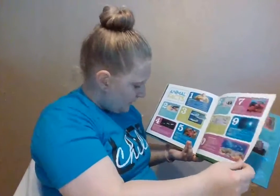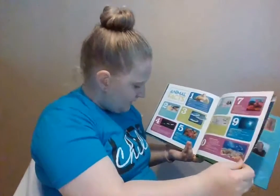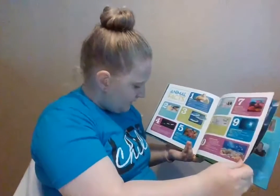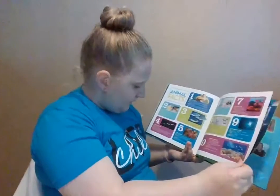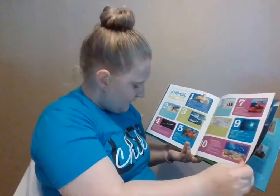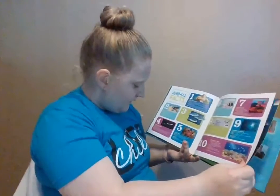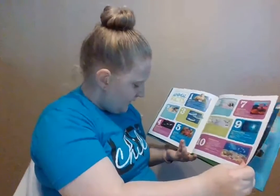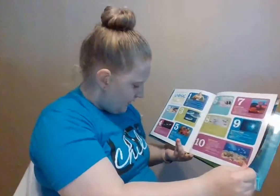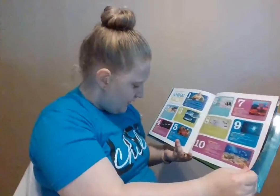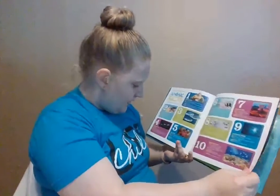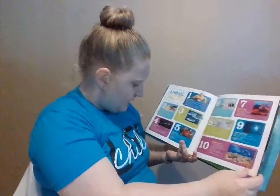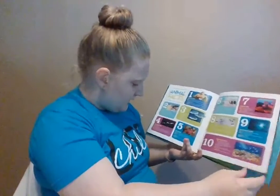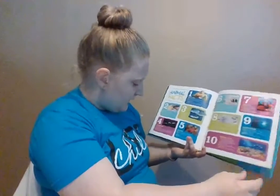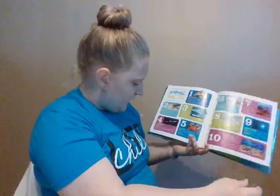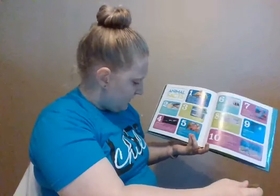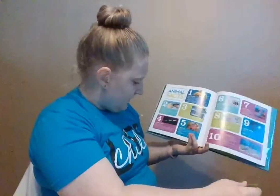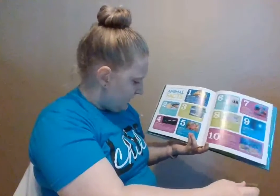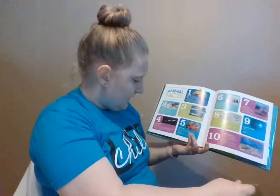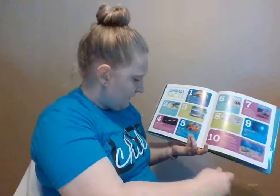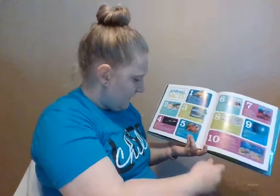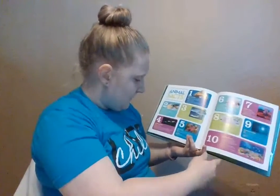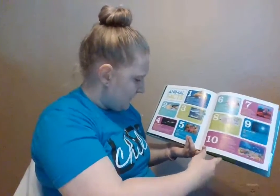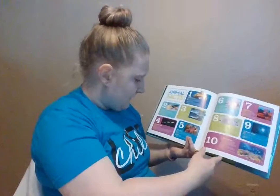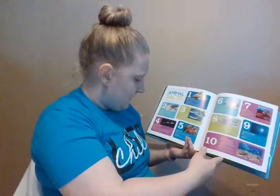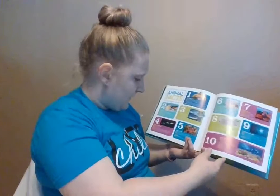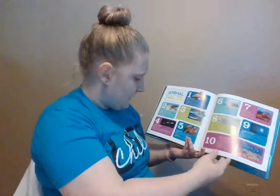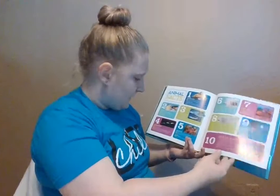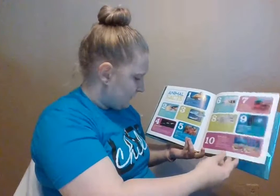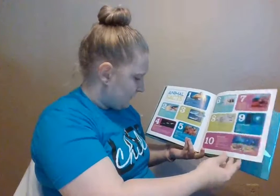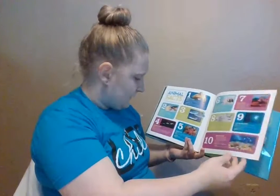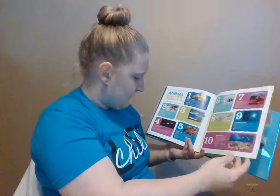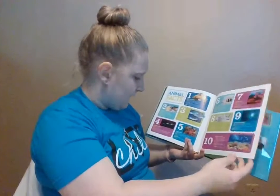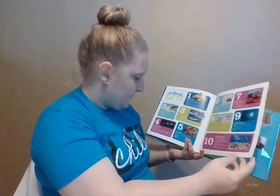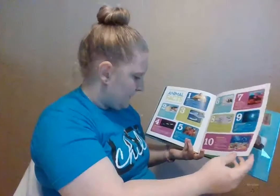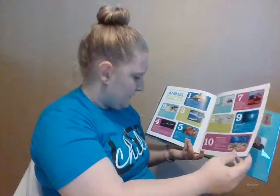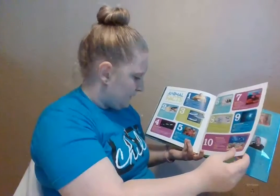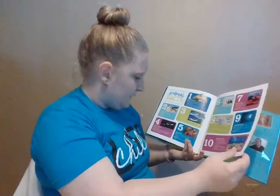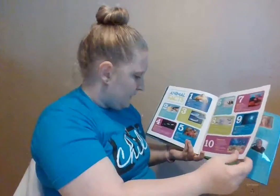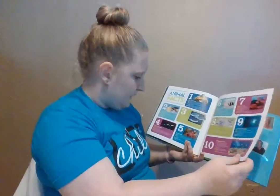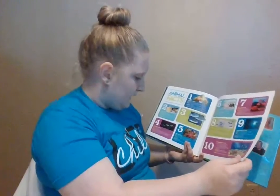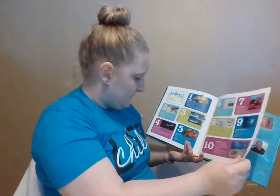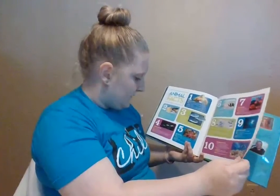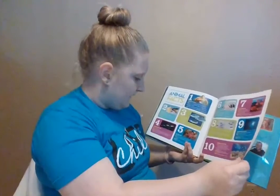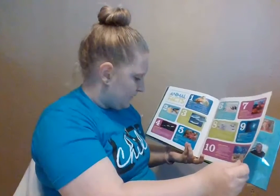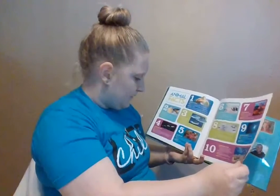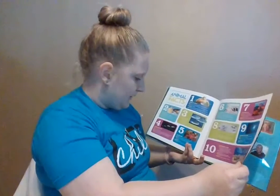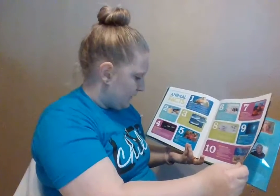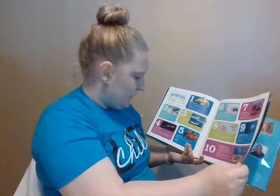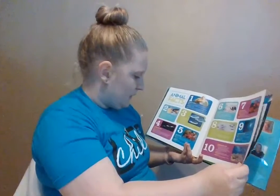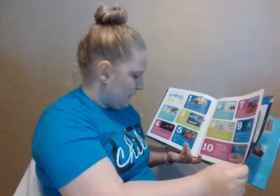Predators are seagulls, and babies are females and males release gametes that join in the water.